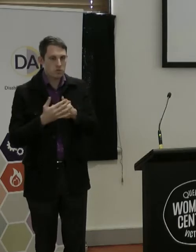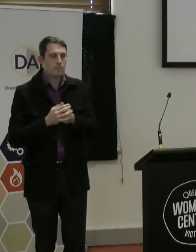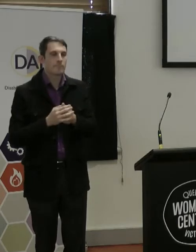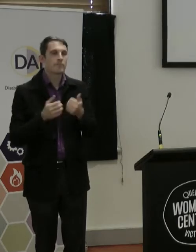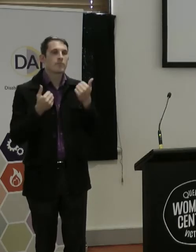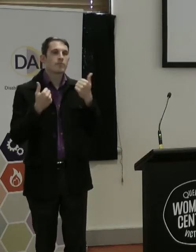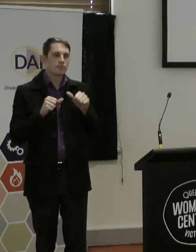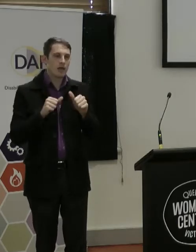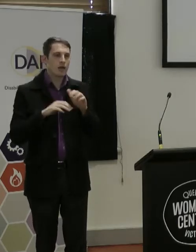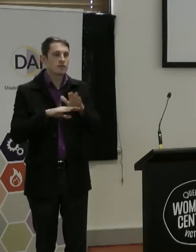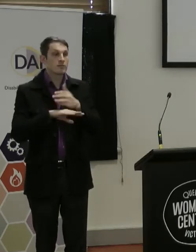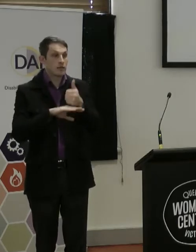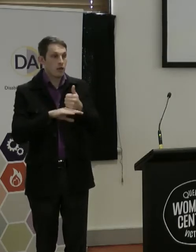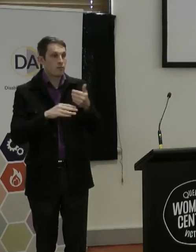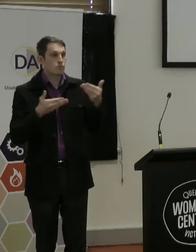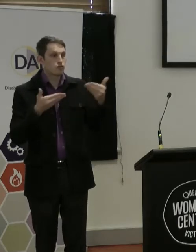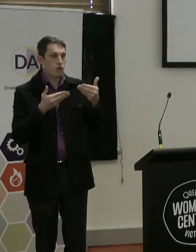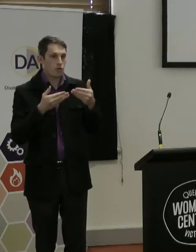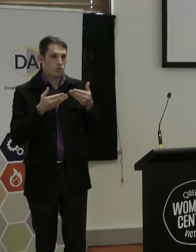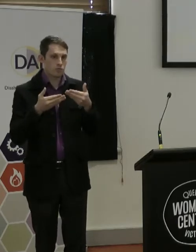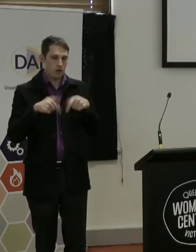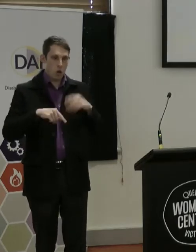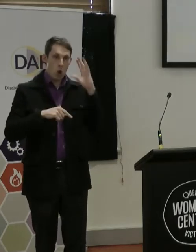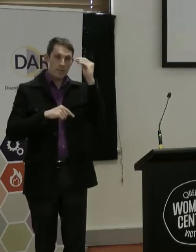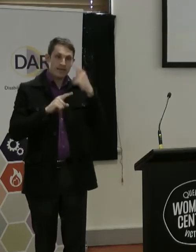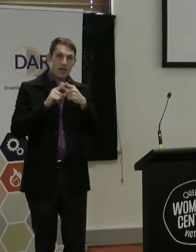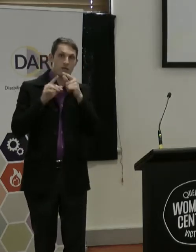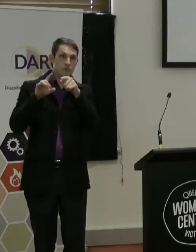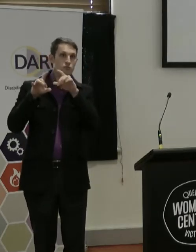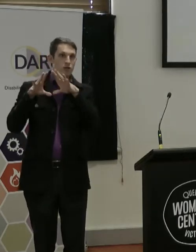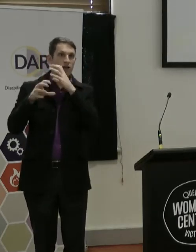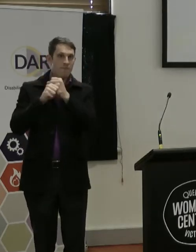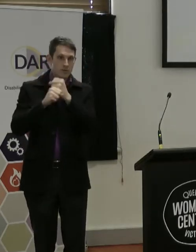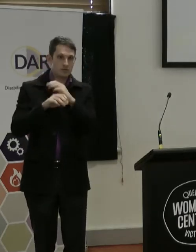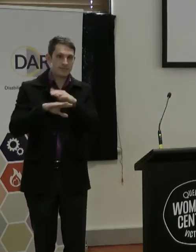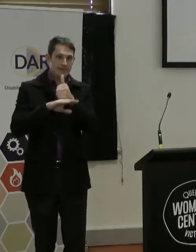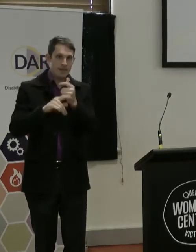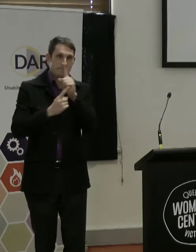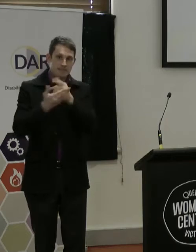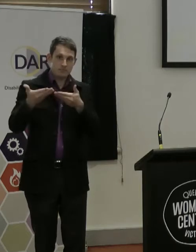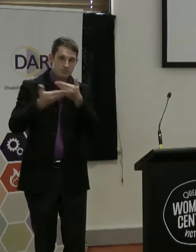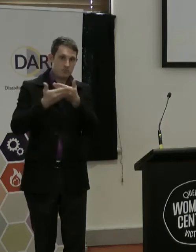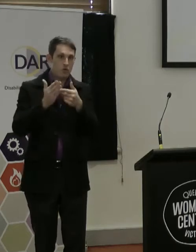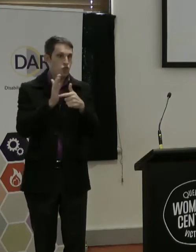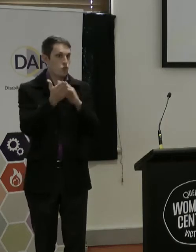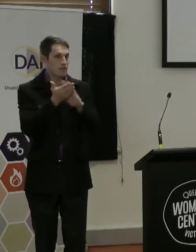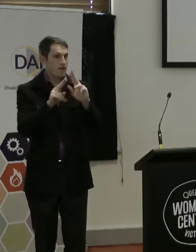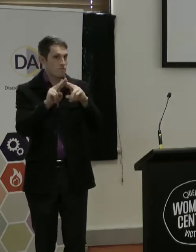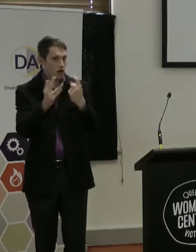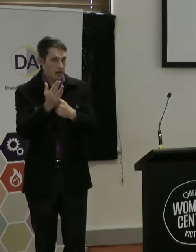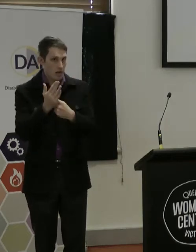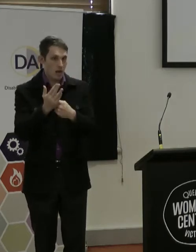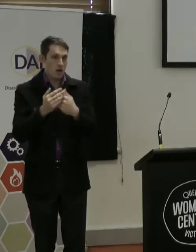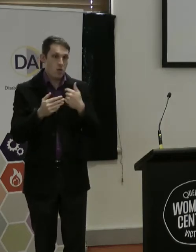place between the committee and the Australian government at the end of the week, so on the Thursday and Friday. In all of our interactions with the committee, what we're